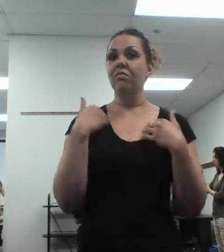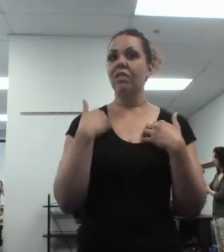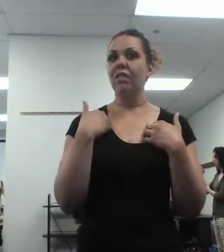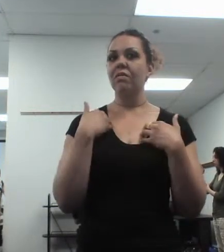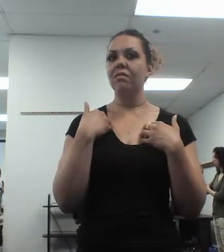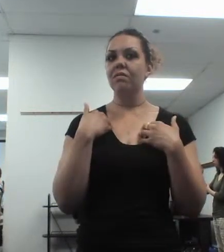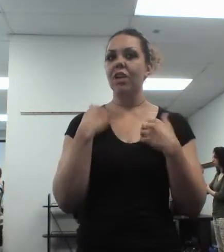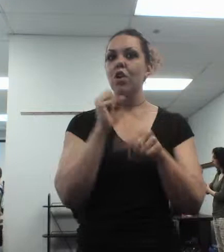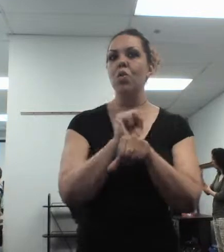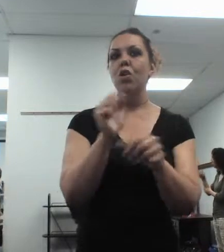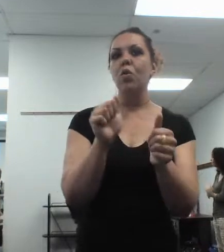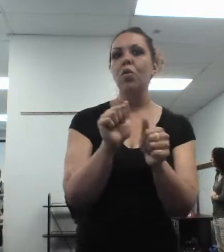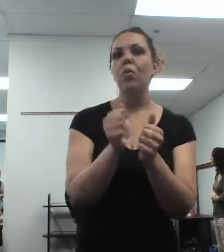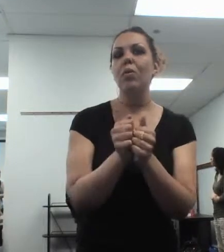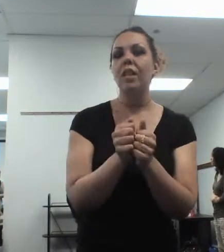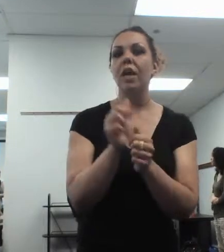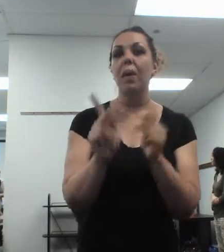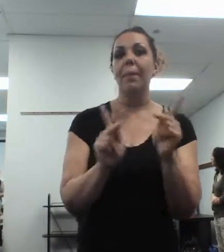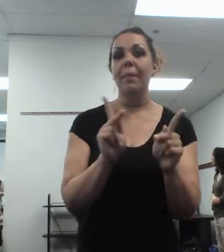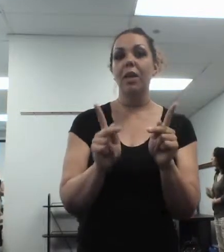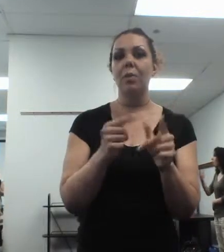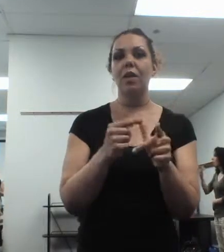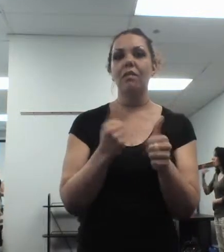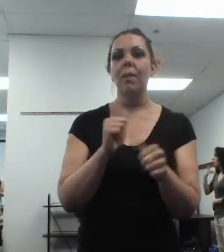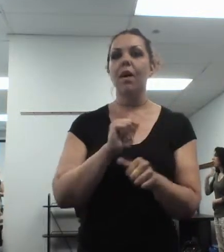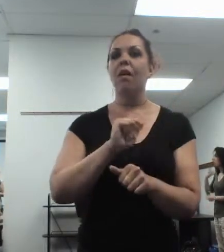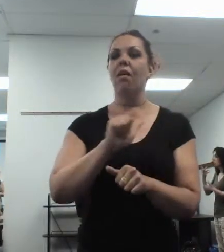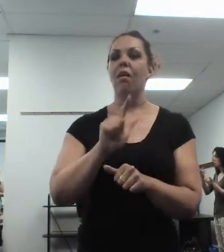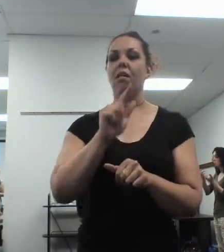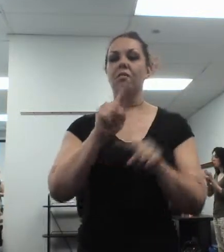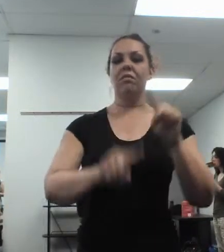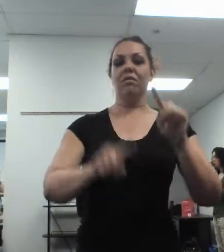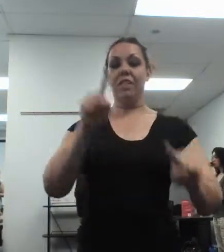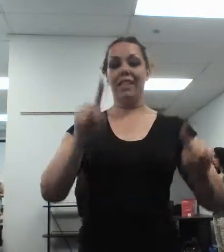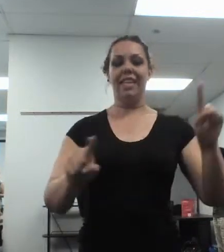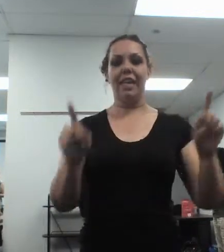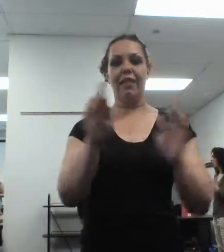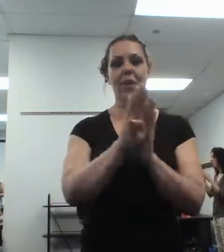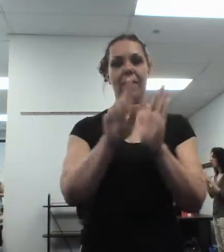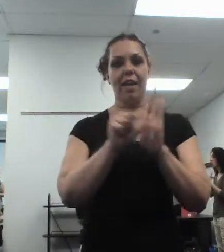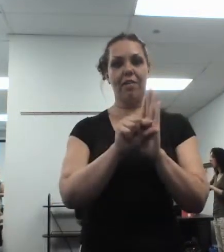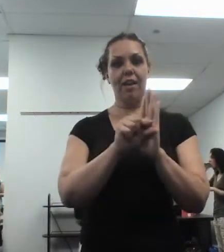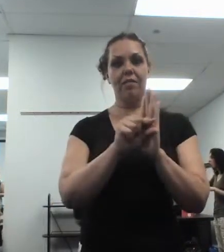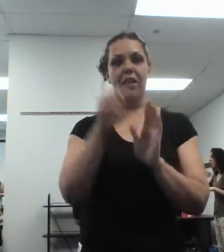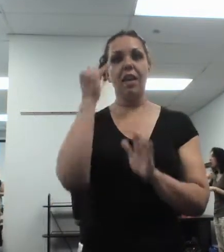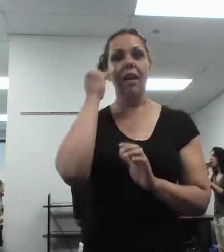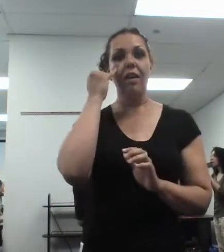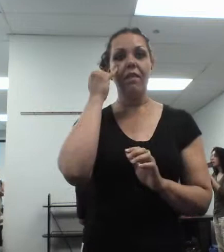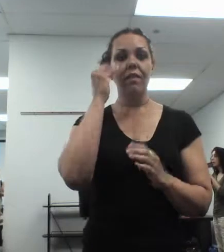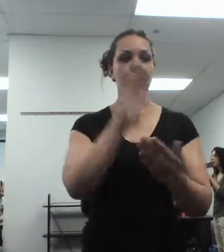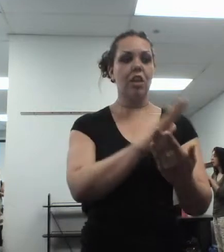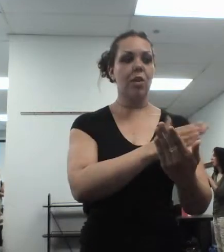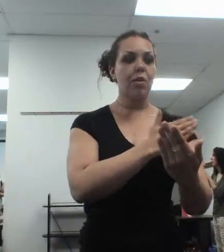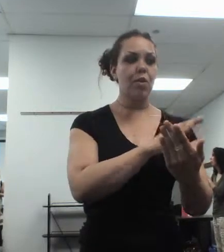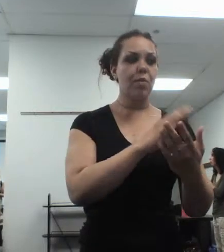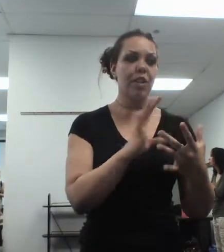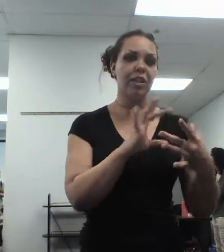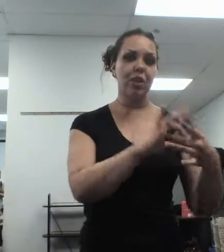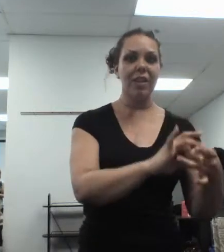different cultural backgrounds. But if it's anything that is music related, talking on the telephone, stuff like that,